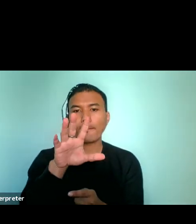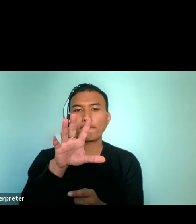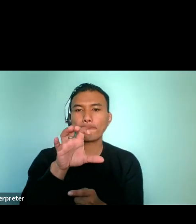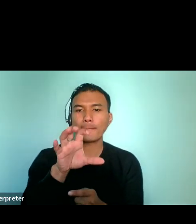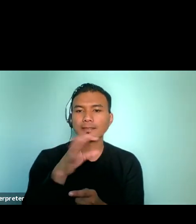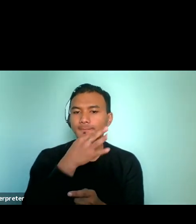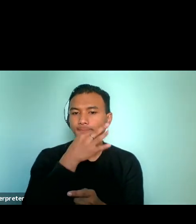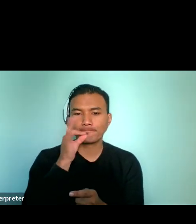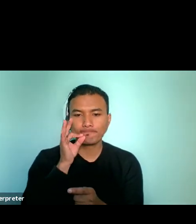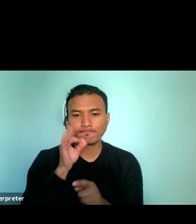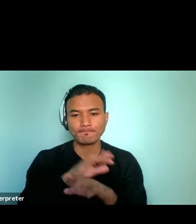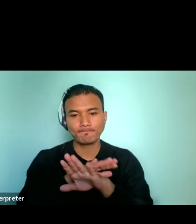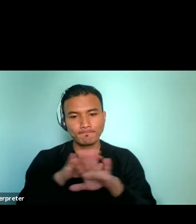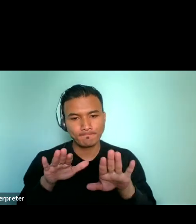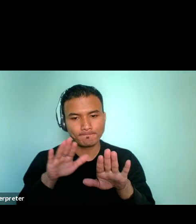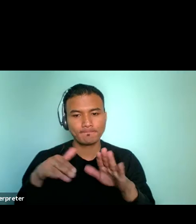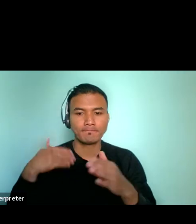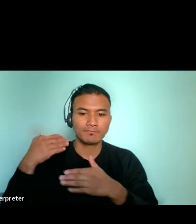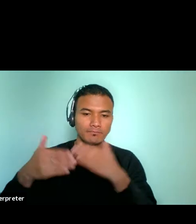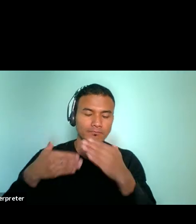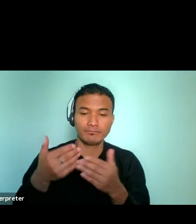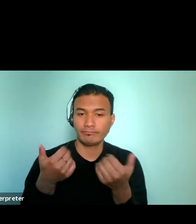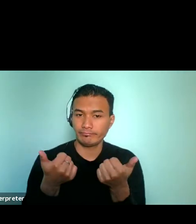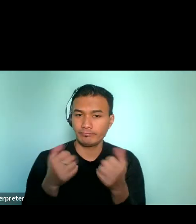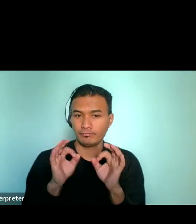and then we can continue. Yeah.